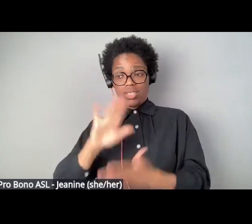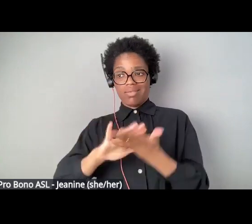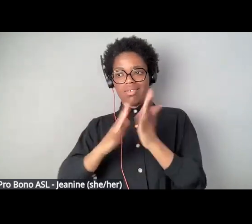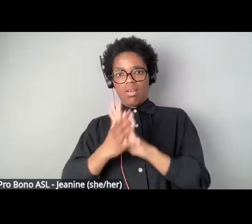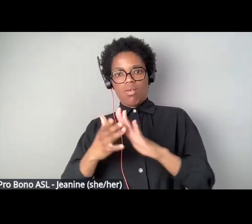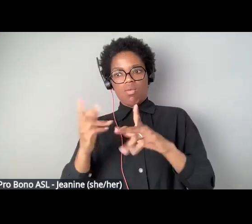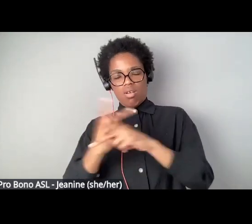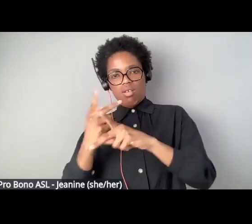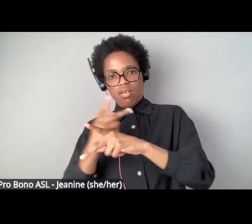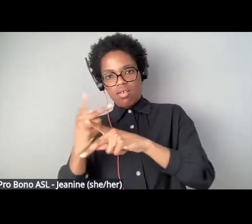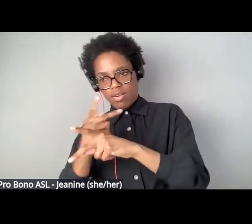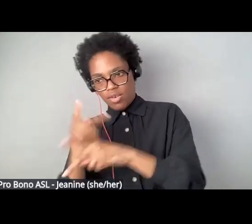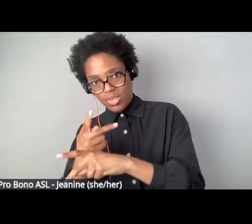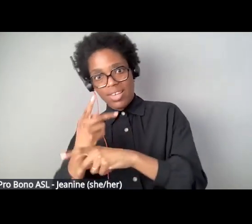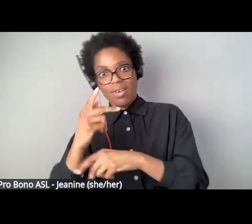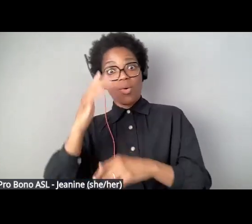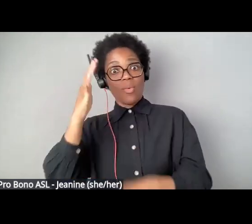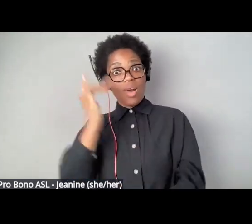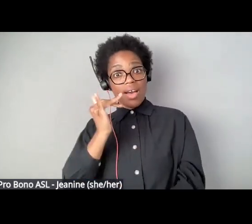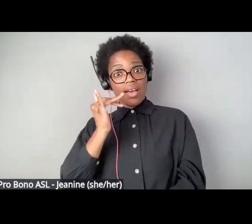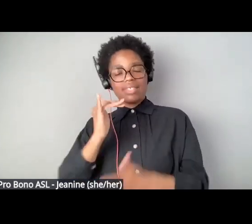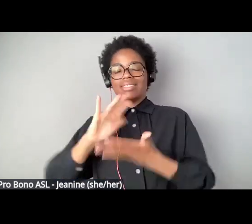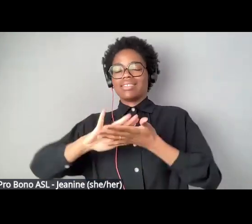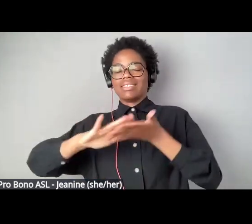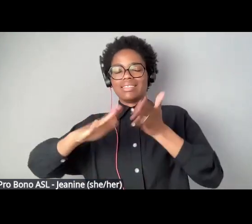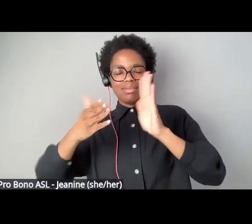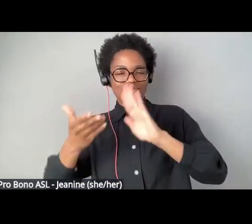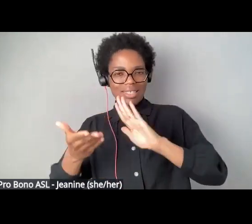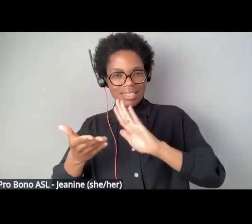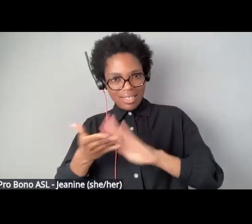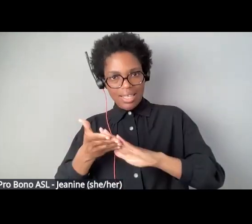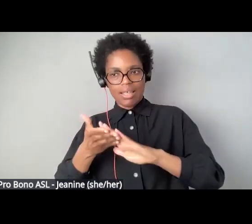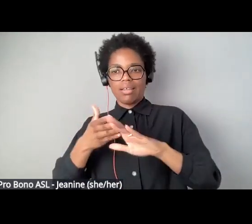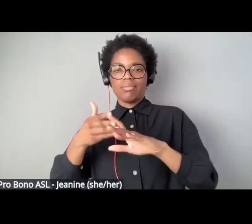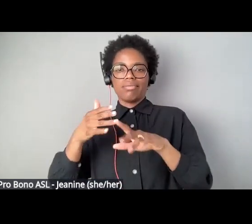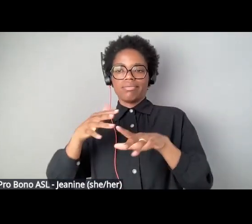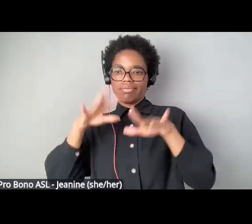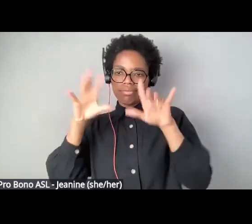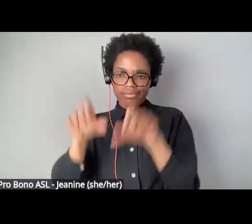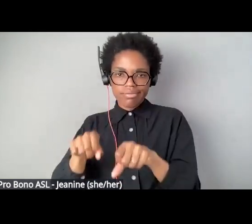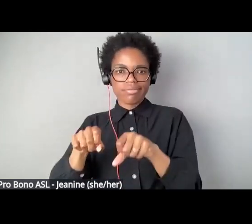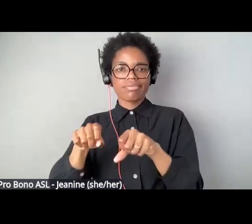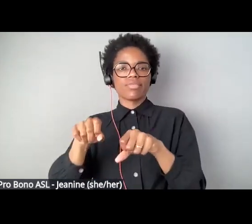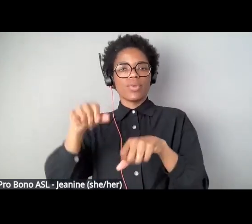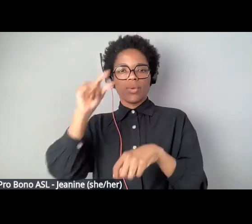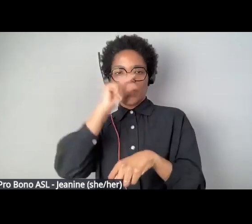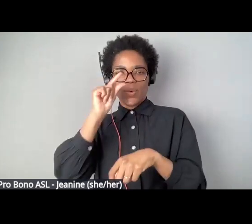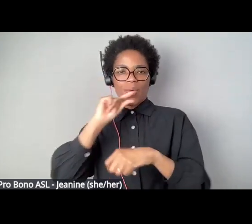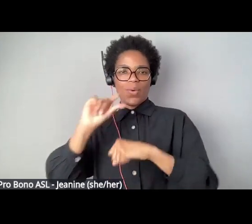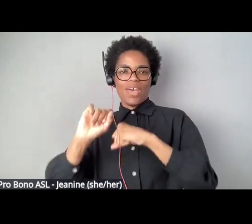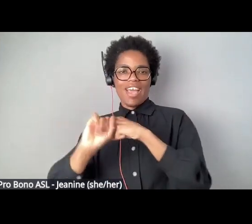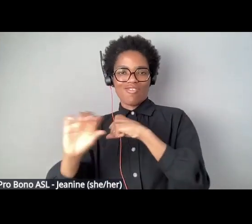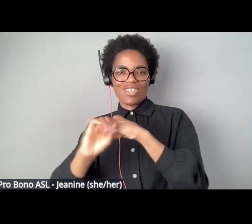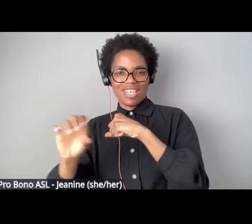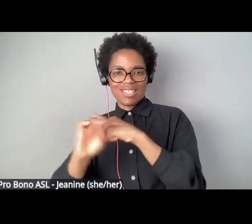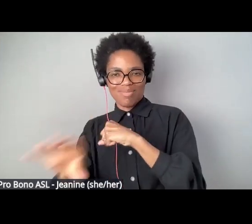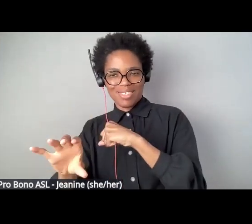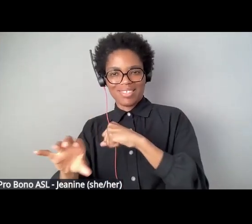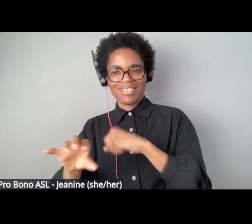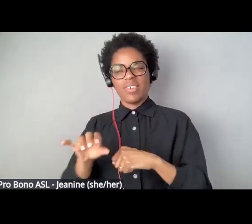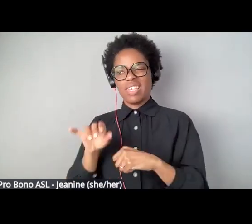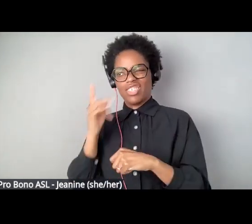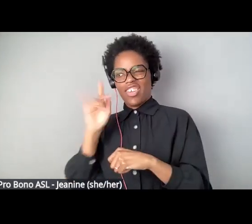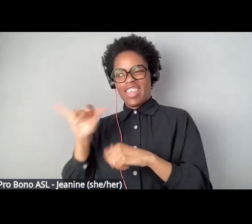over by the head of Google Ads and a source link. I love that. Thank you for sharing your knowledge. That is what this is all